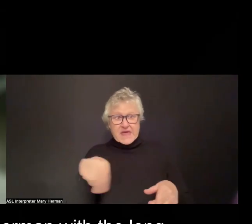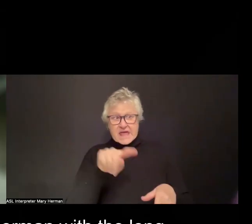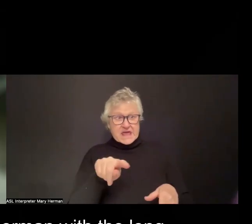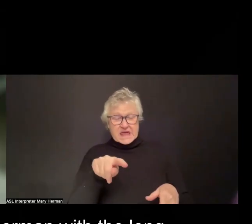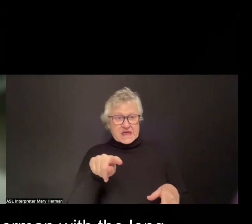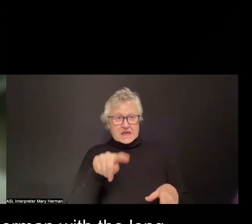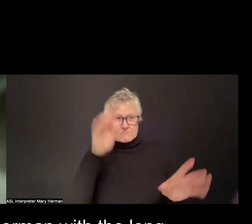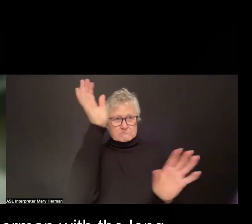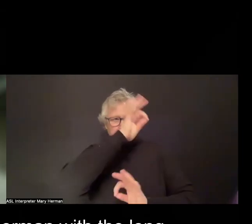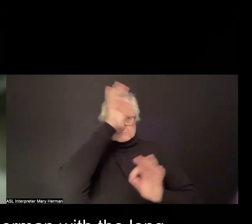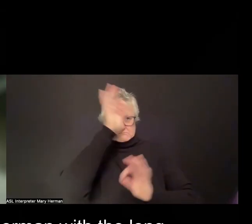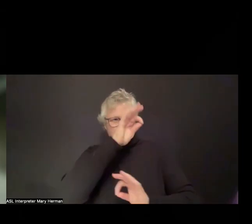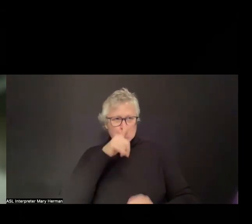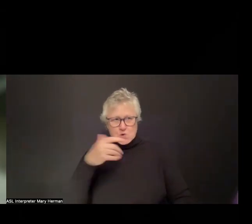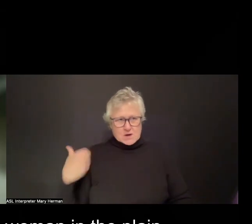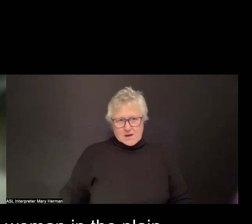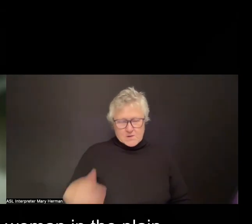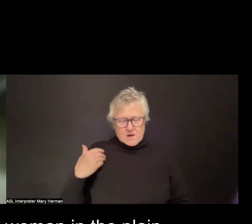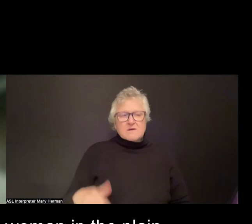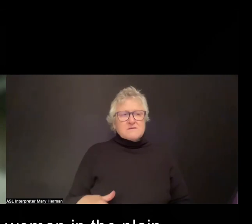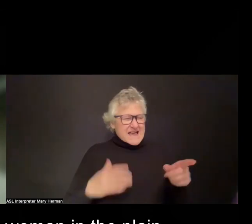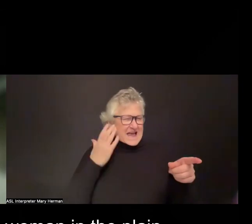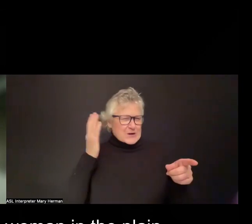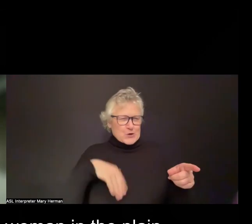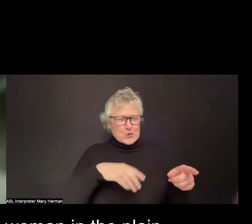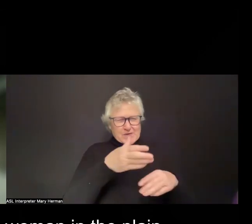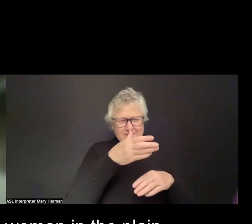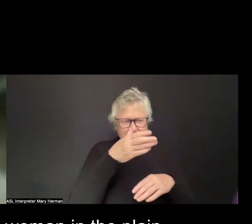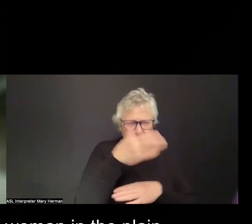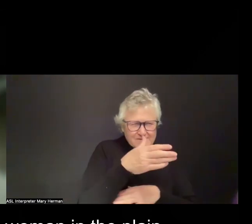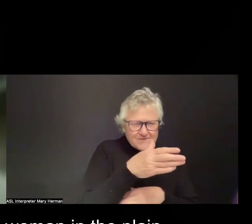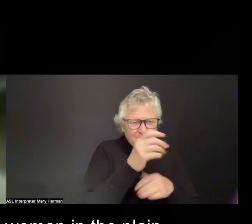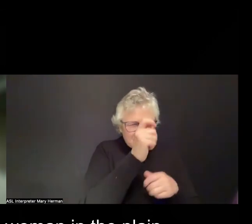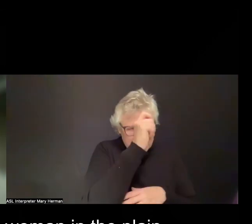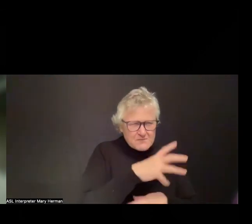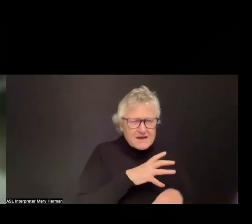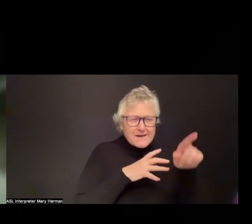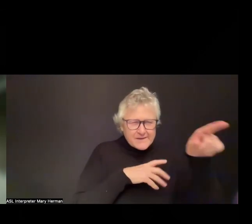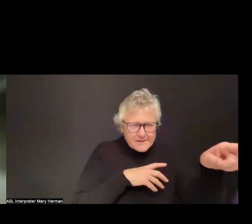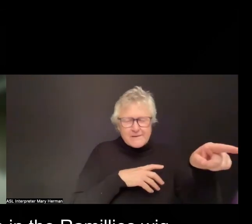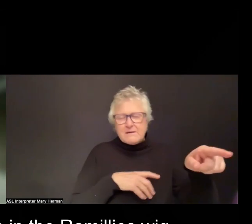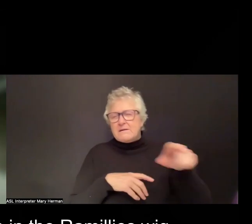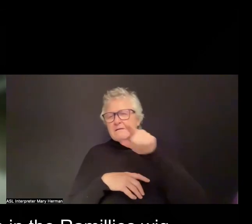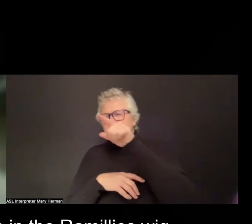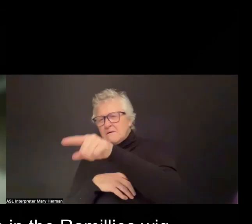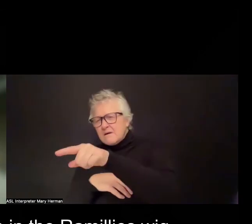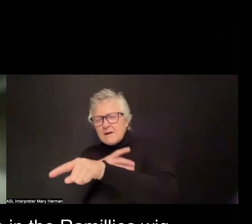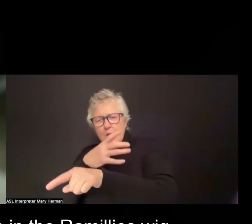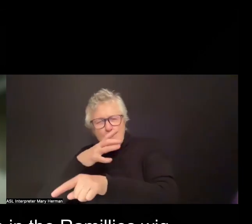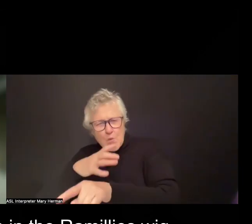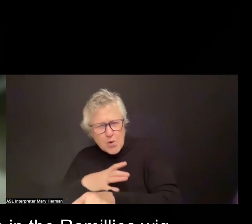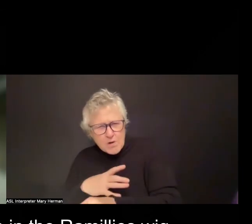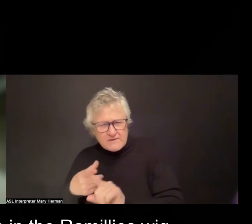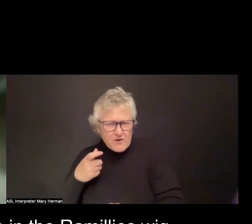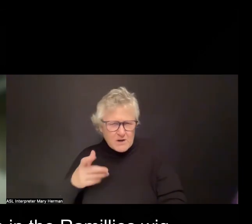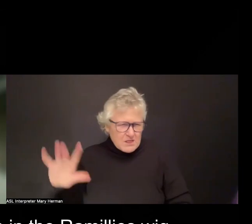There was the fisherman with the long gray beard. There was the old woman in the plain coif and collar of a generation ago. There was the man in the Ramillies